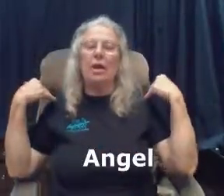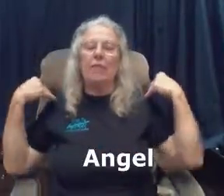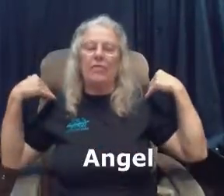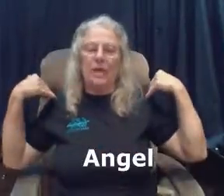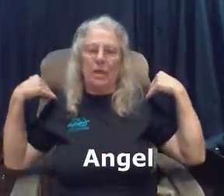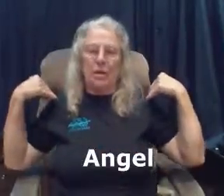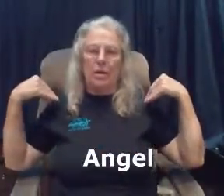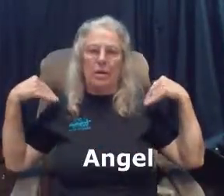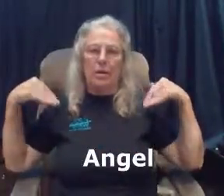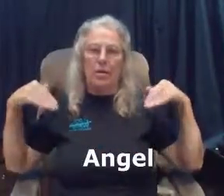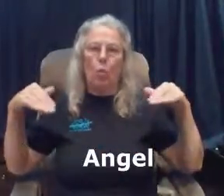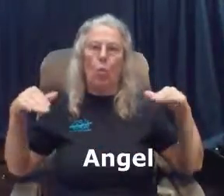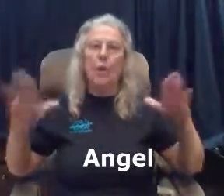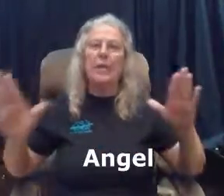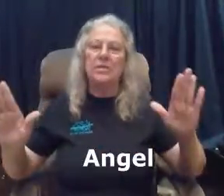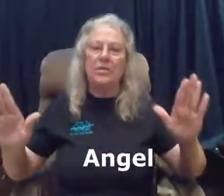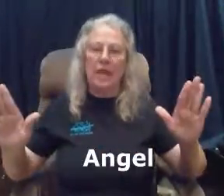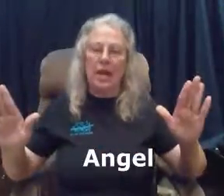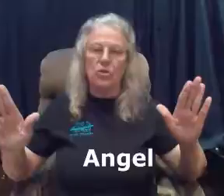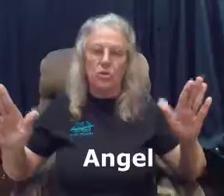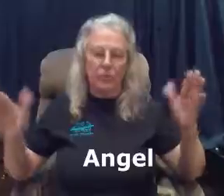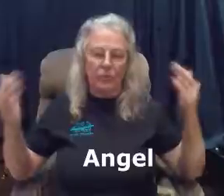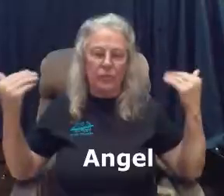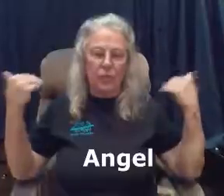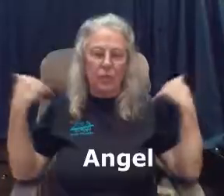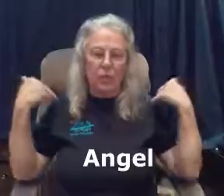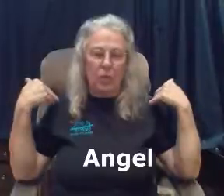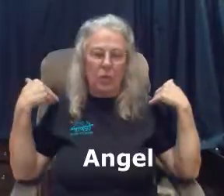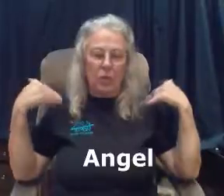of the wings of the angel.